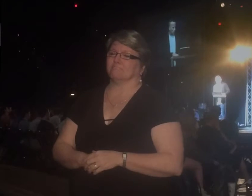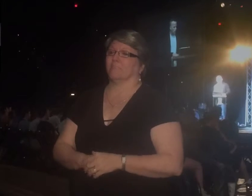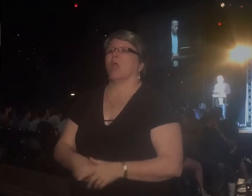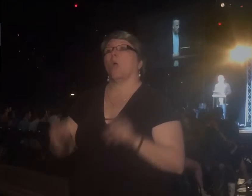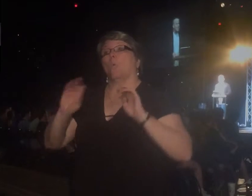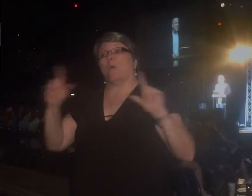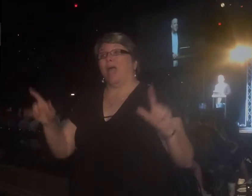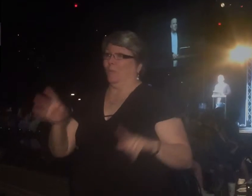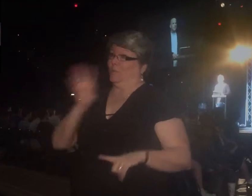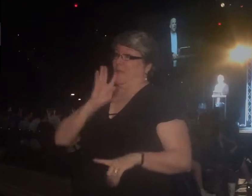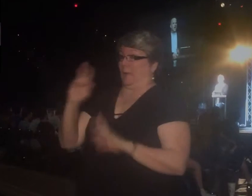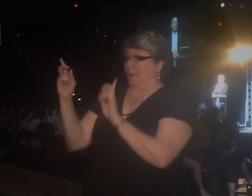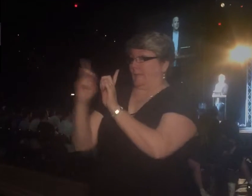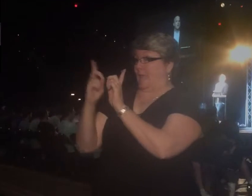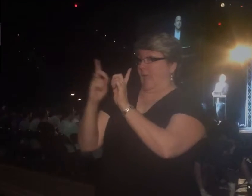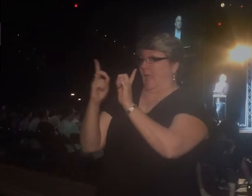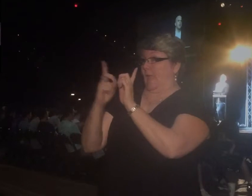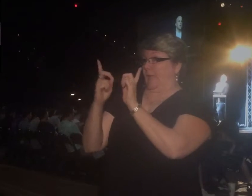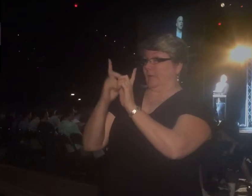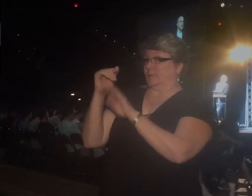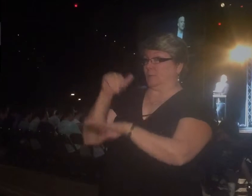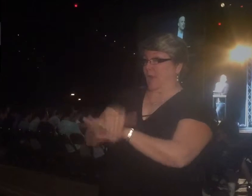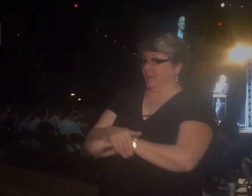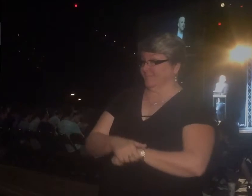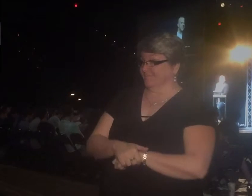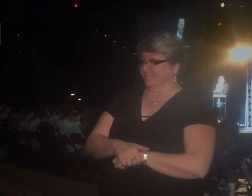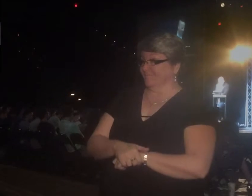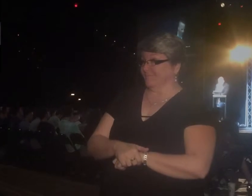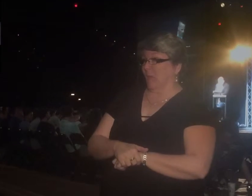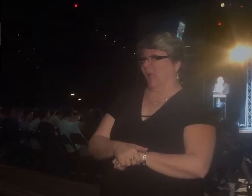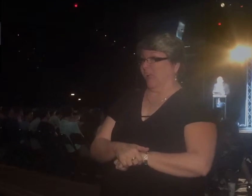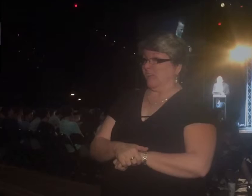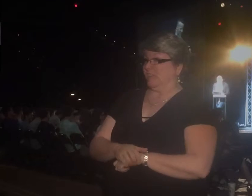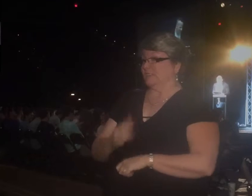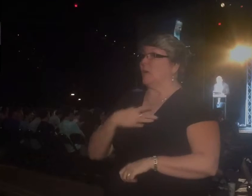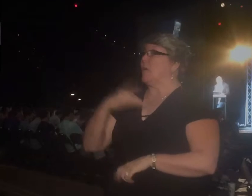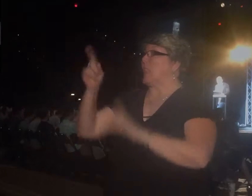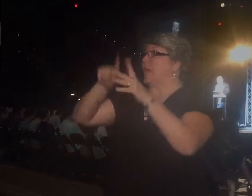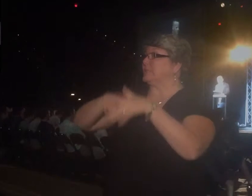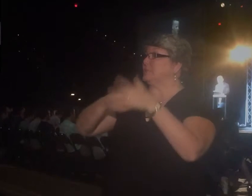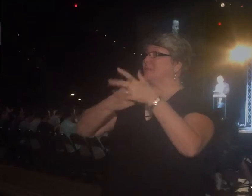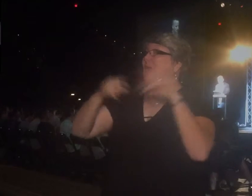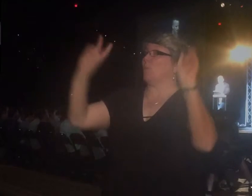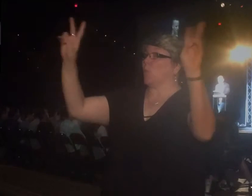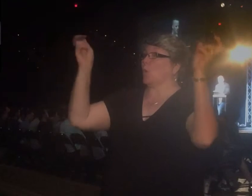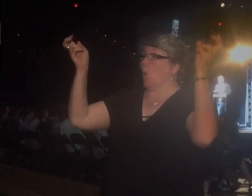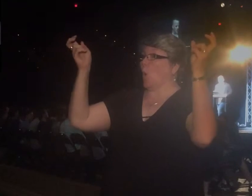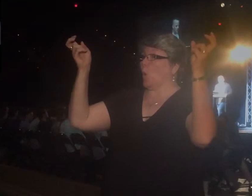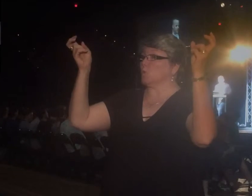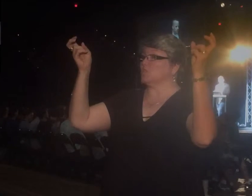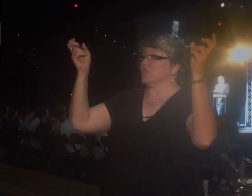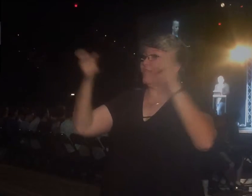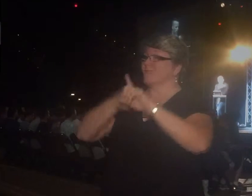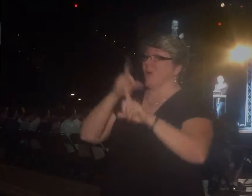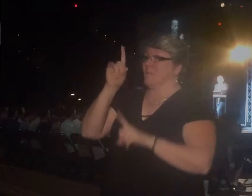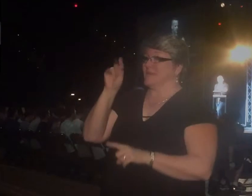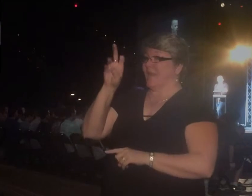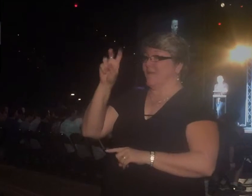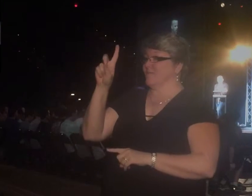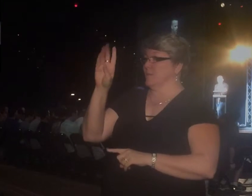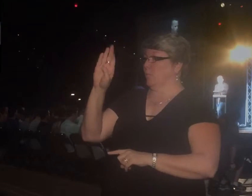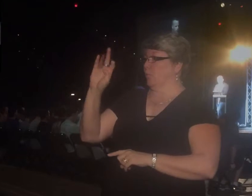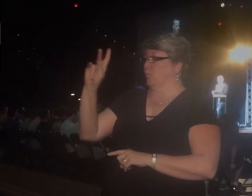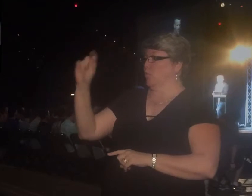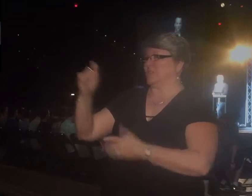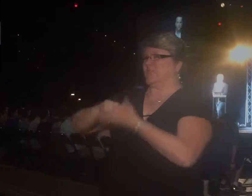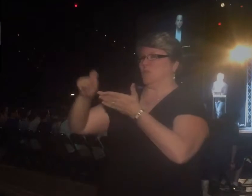Well, we're talking about dating tonight, and I would like to begin with a quote from David Brooks. He's a columnist